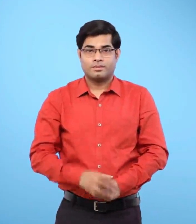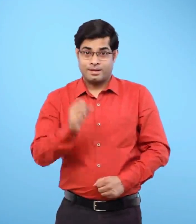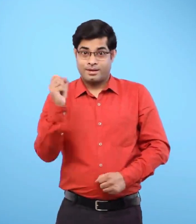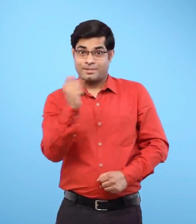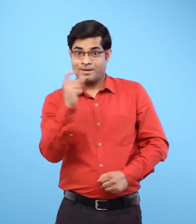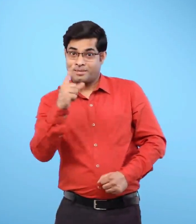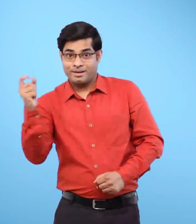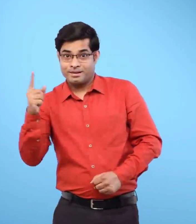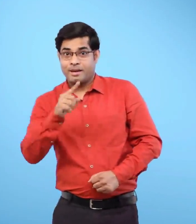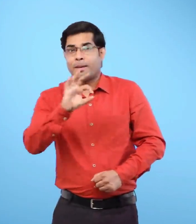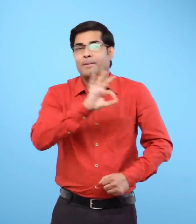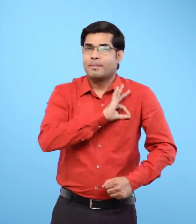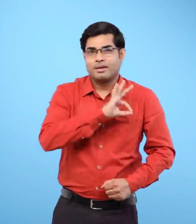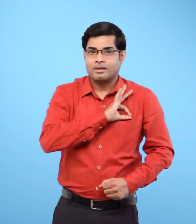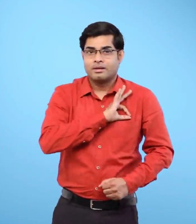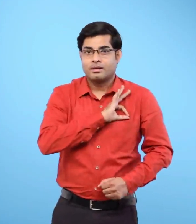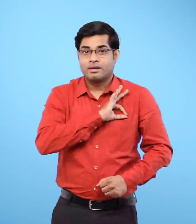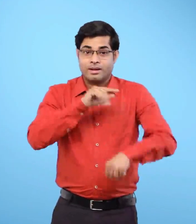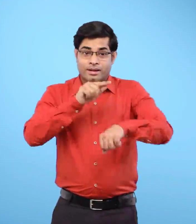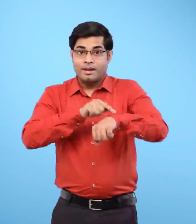Draw what you like to do in your favorite month.